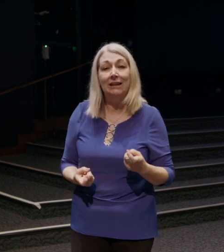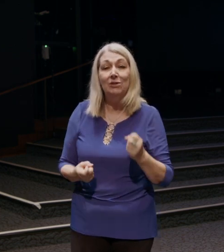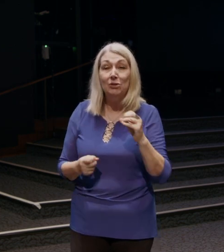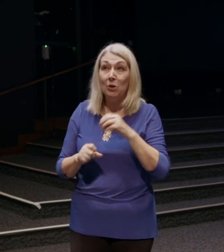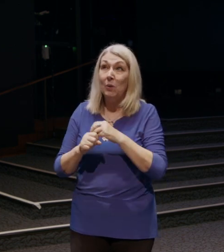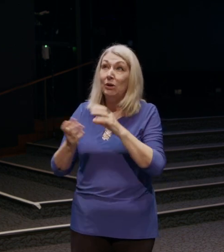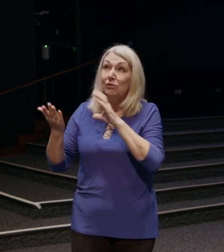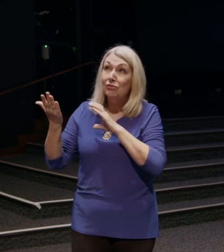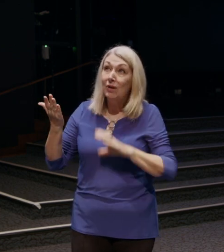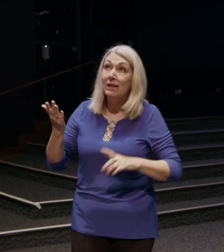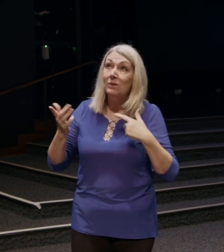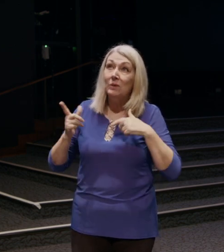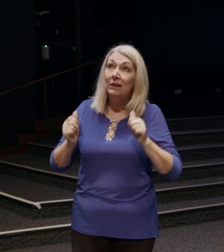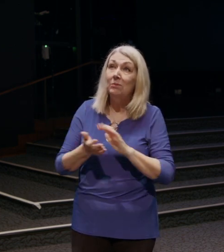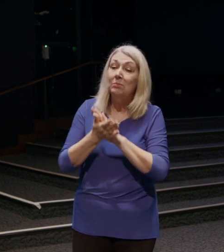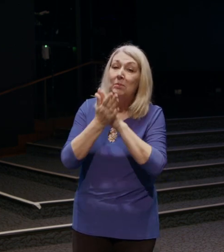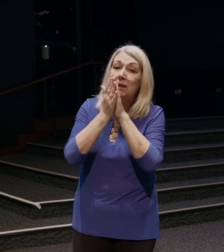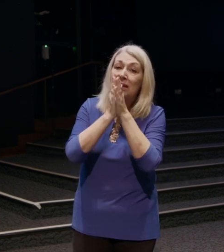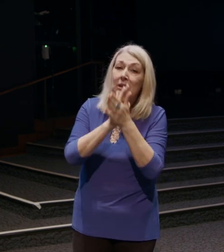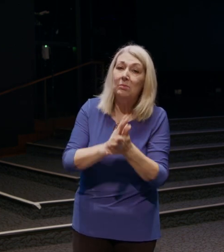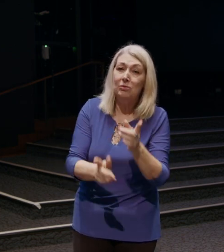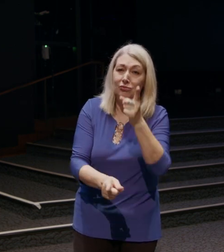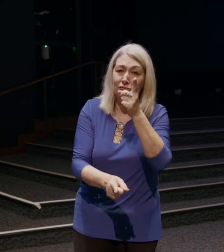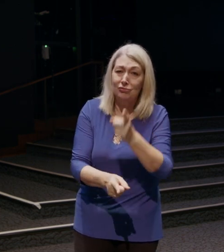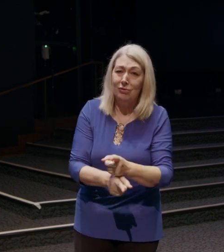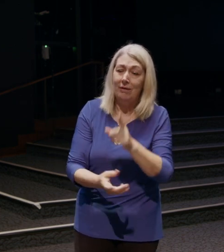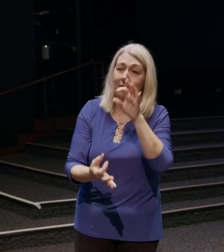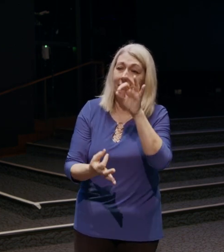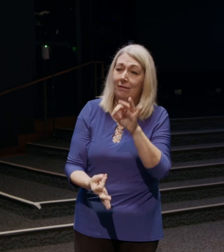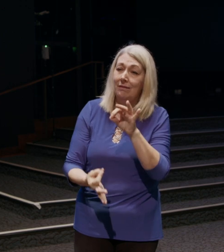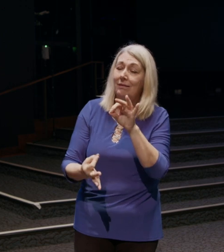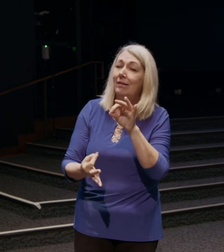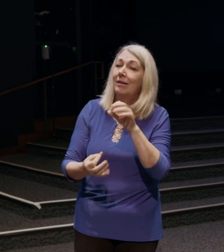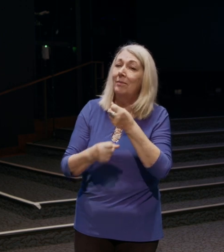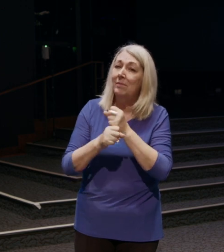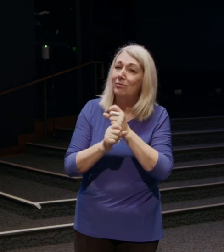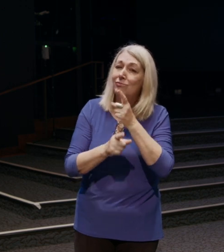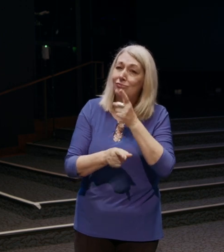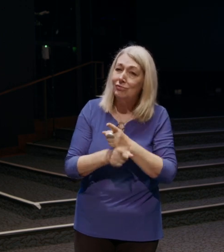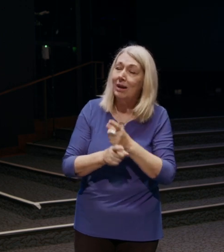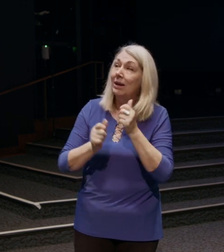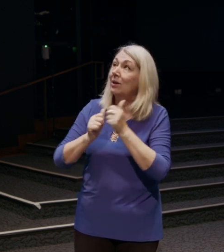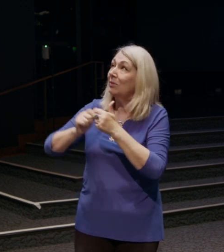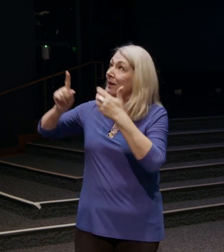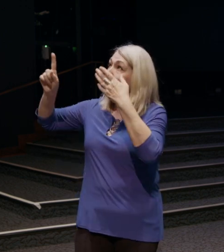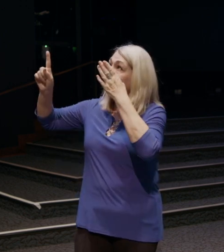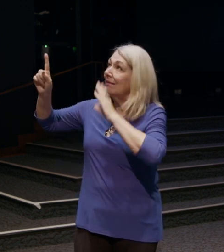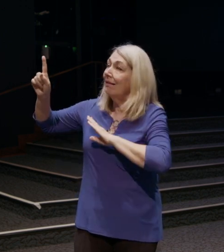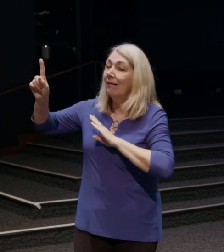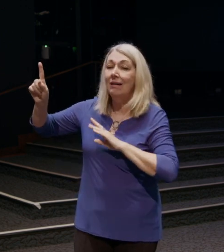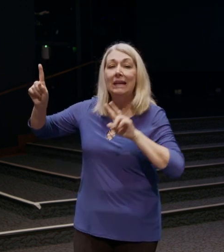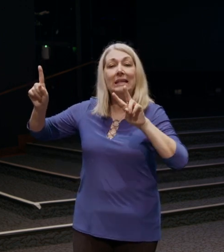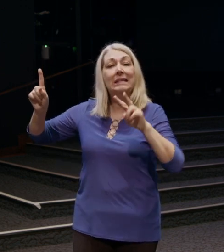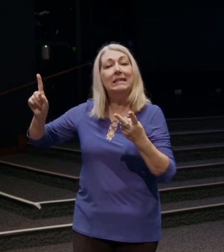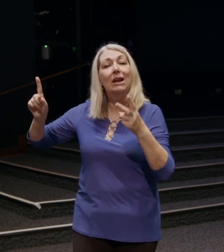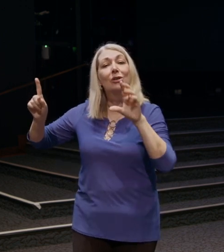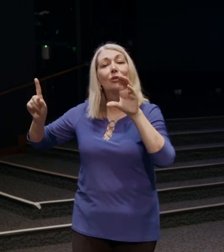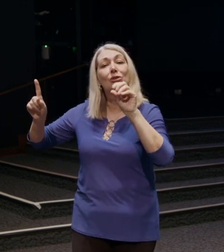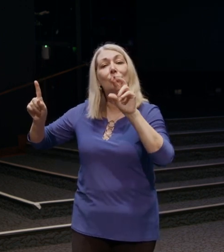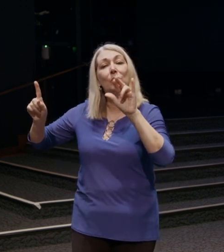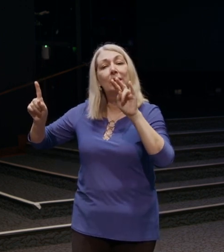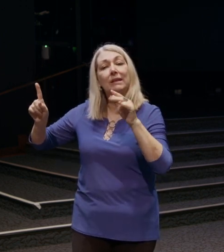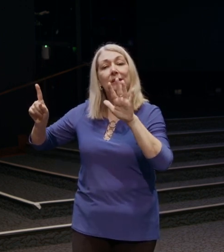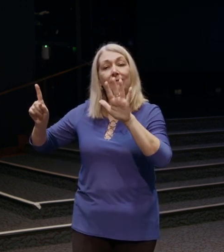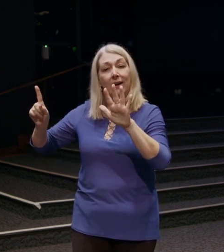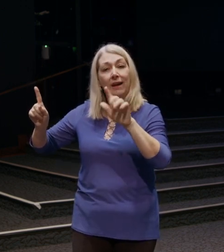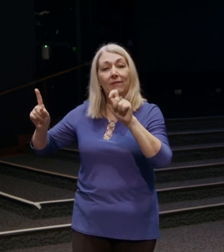what? Right with God. 2 Corinthians 5:19 and 21.